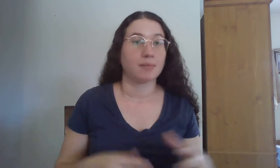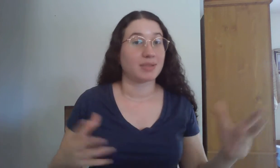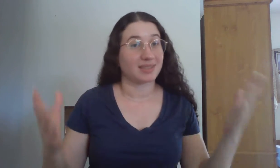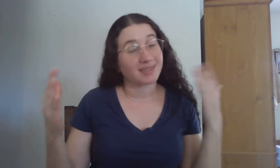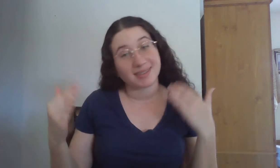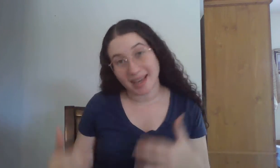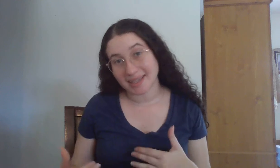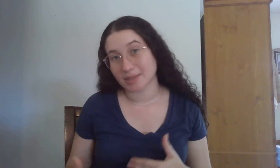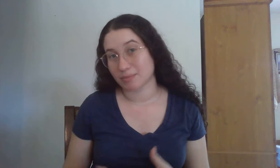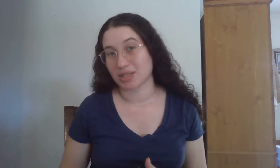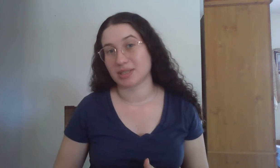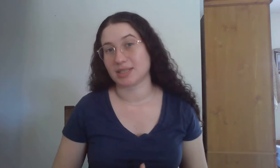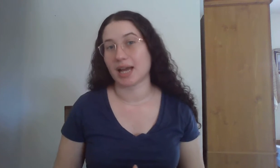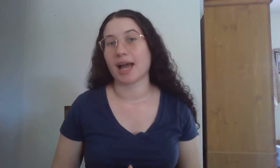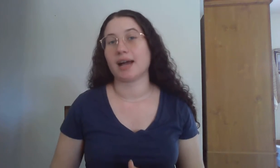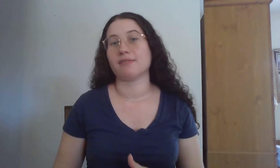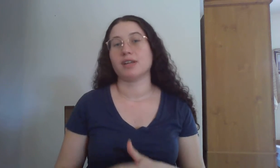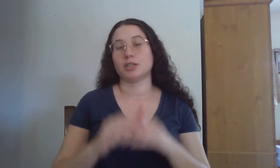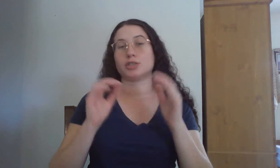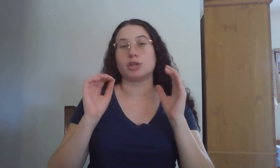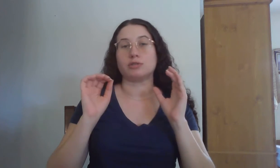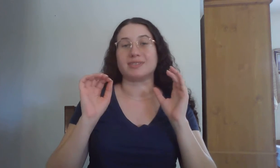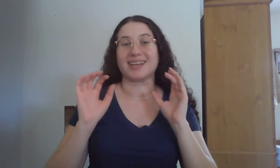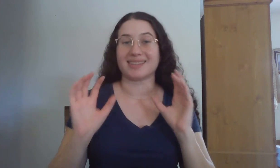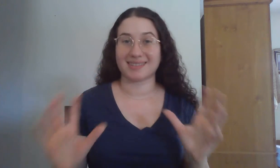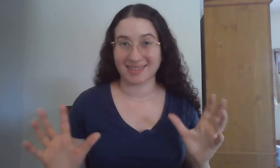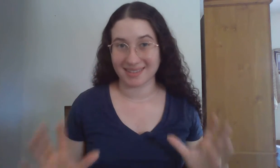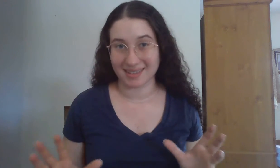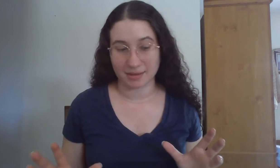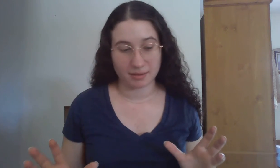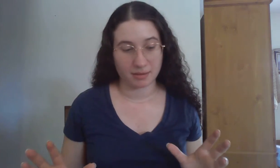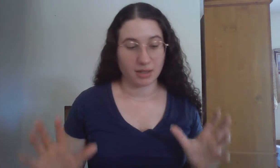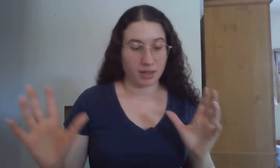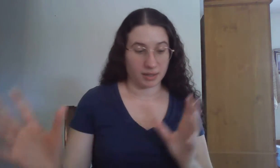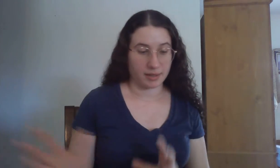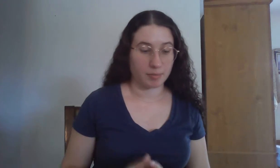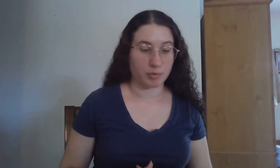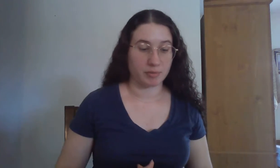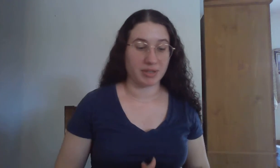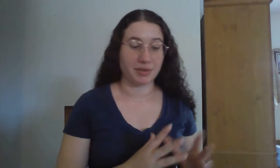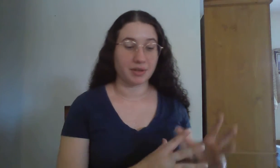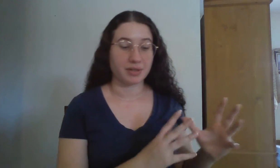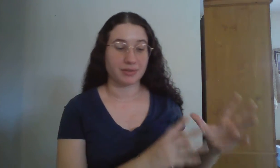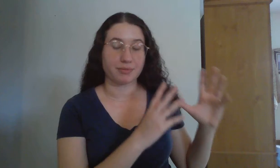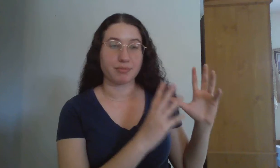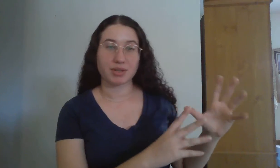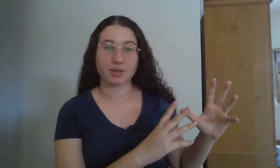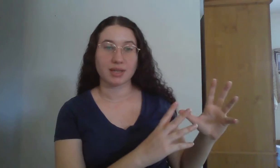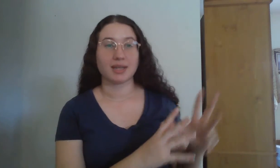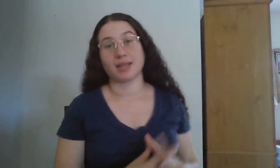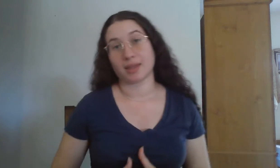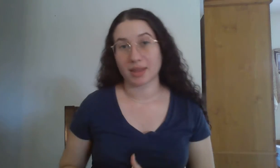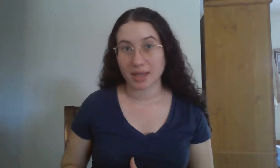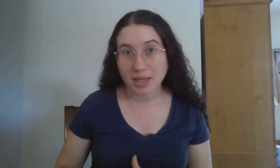But the second meaning to have shows existence. An example would be there is milk in the